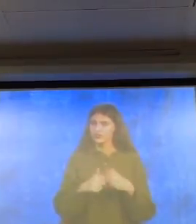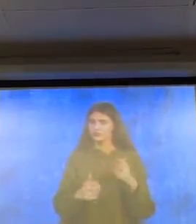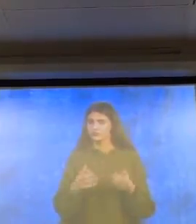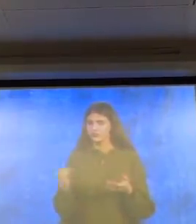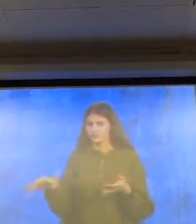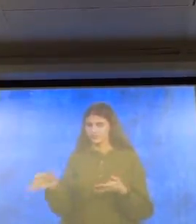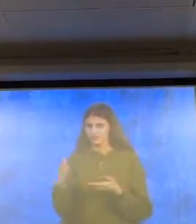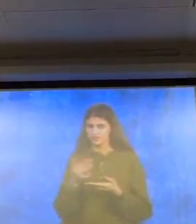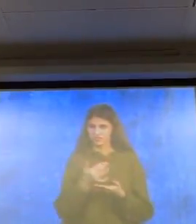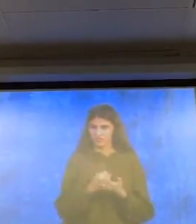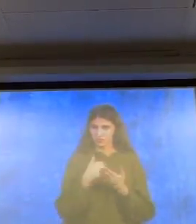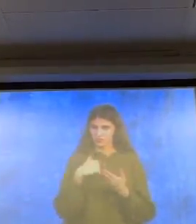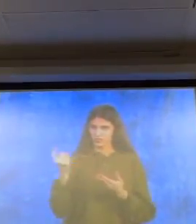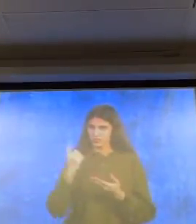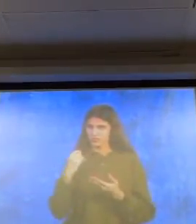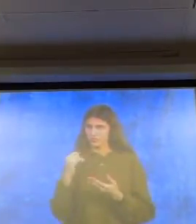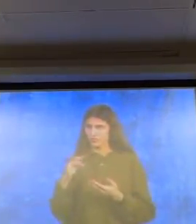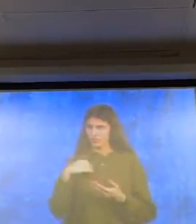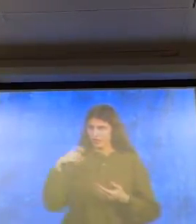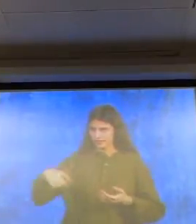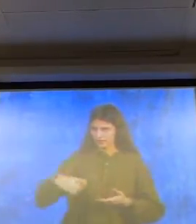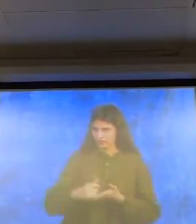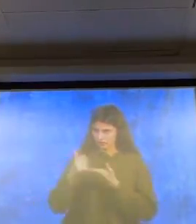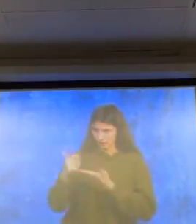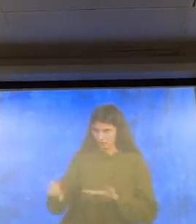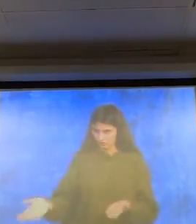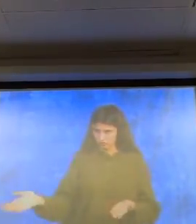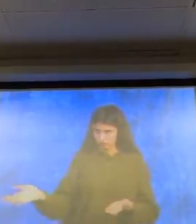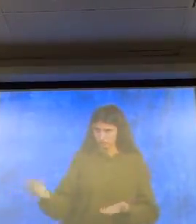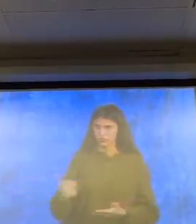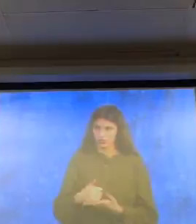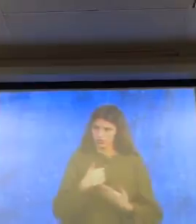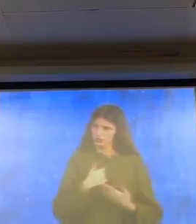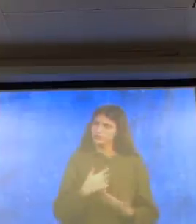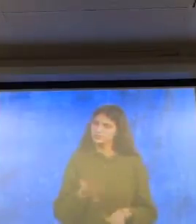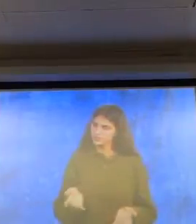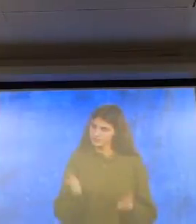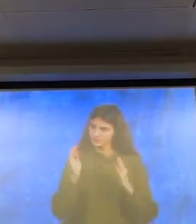They help me solve any problems that I might have, and they help me with things when I need help.